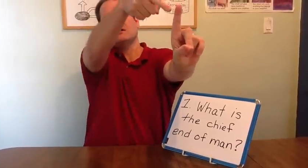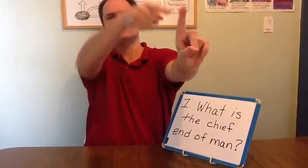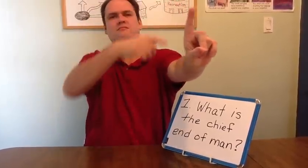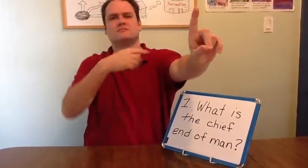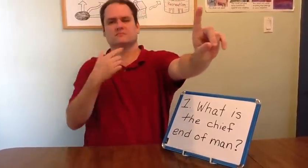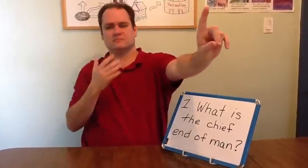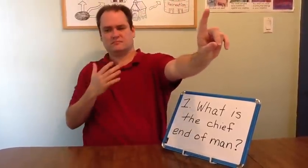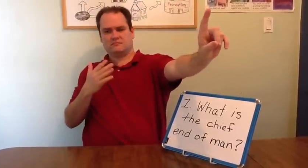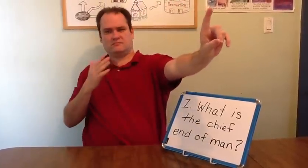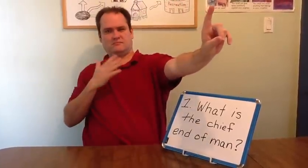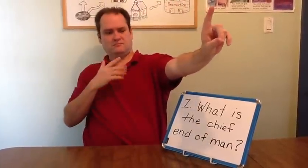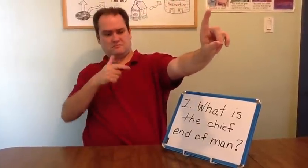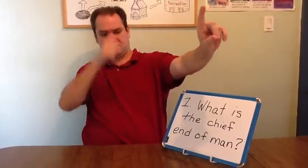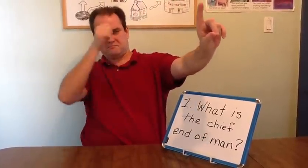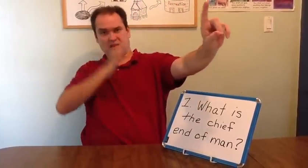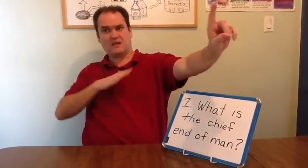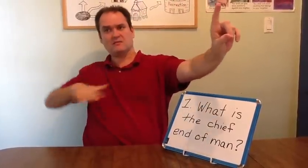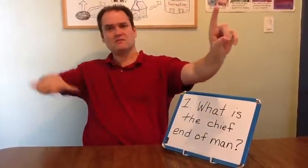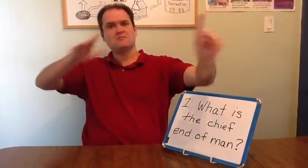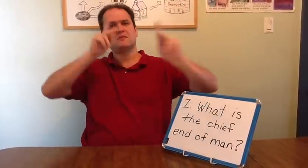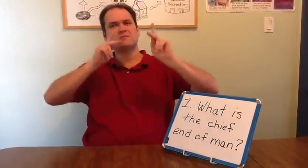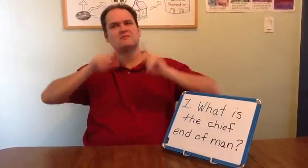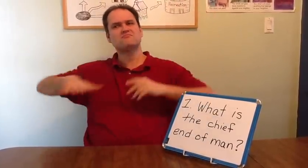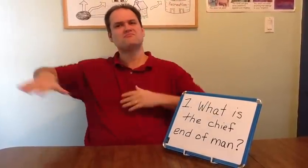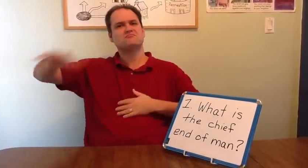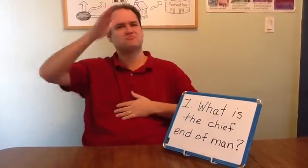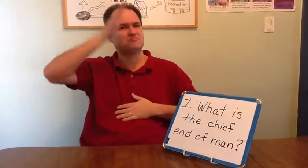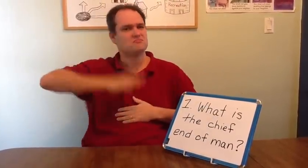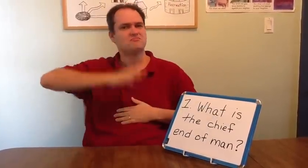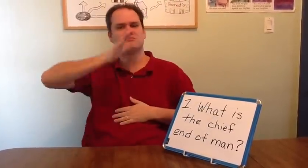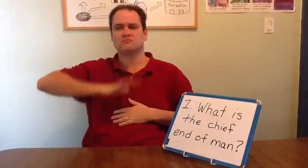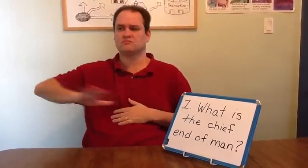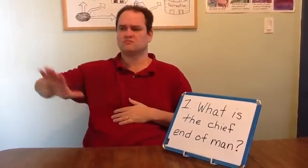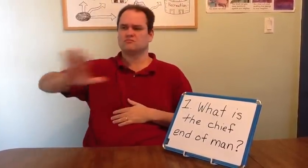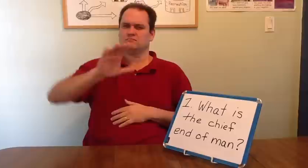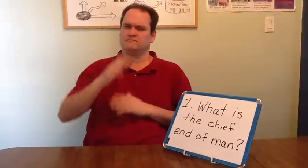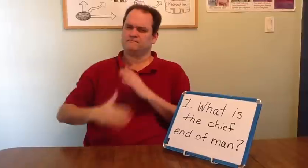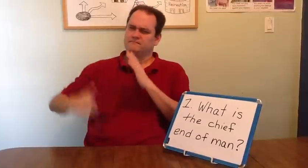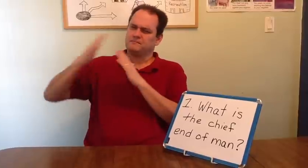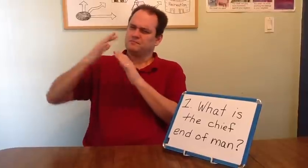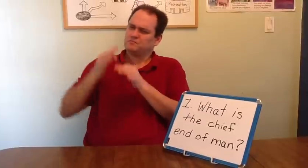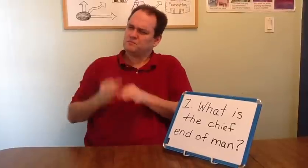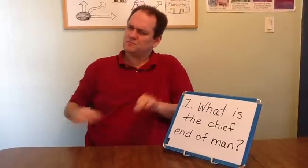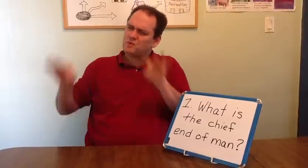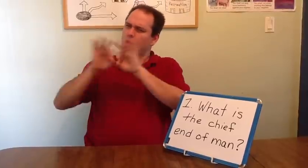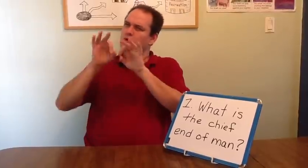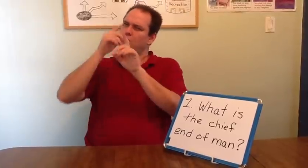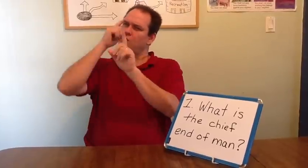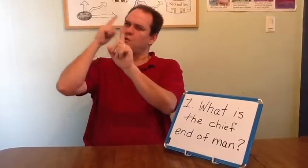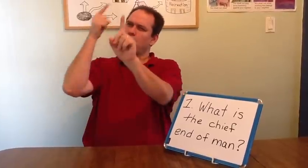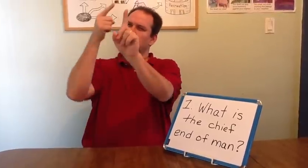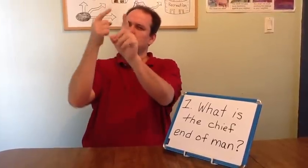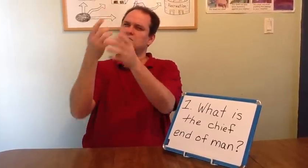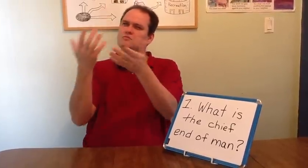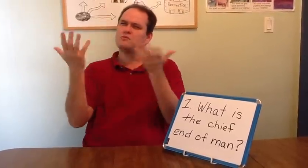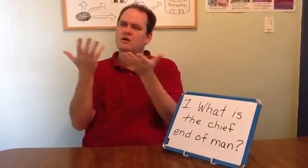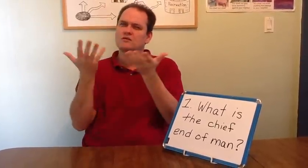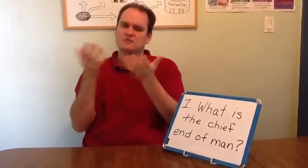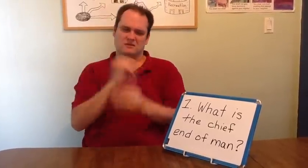when you start something, what is the chief end? What is the most important? What is the goal of that process